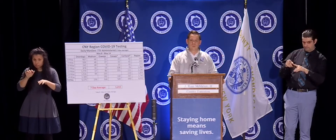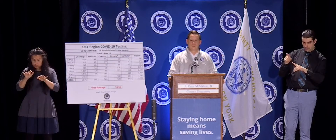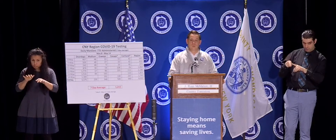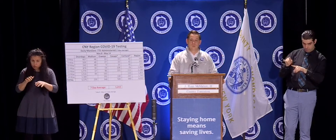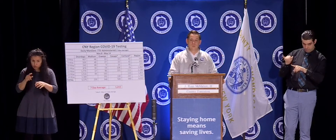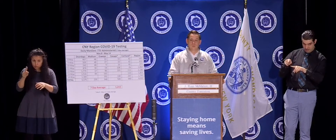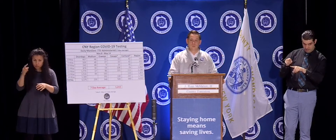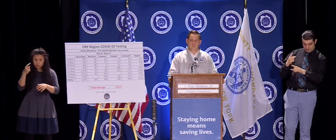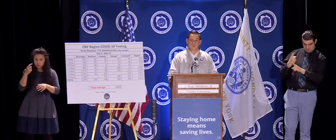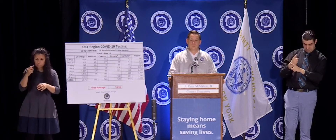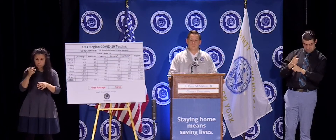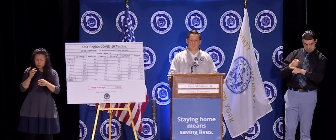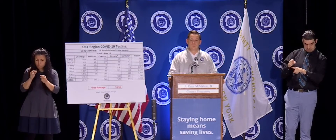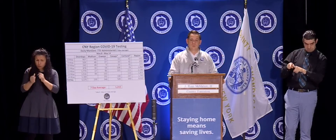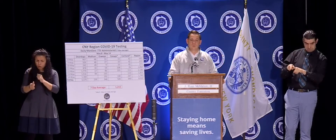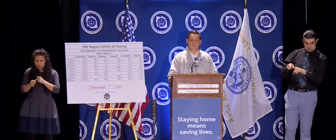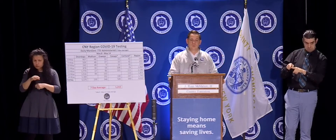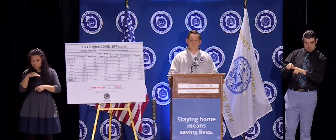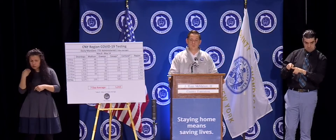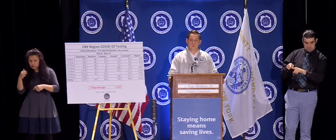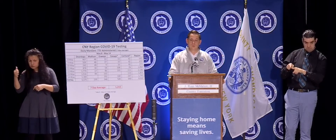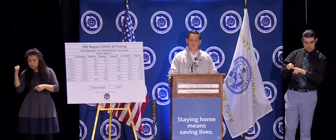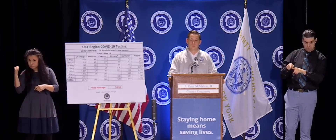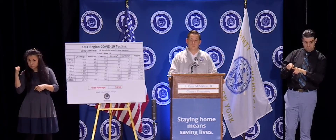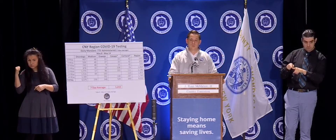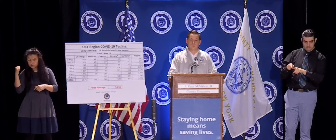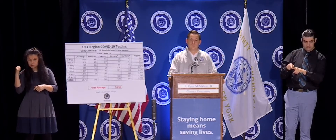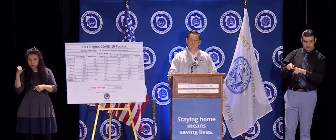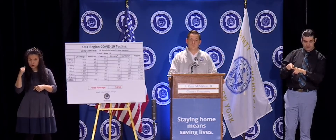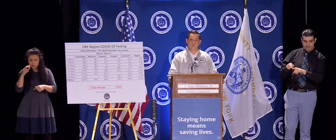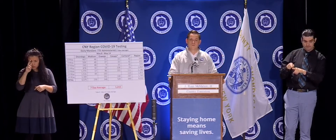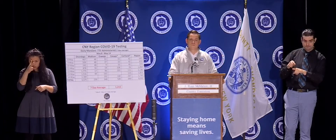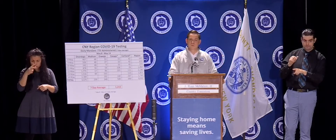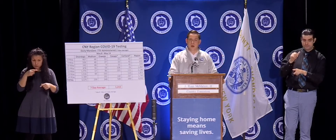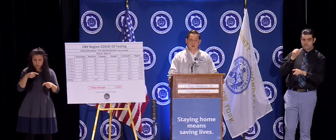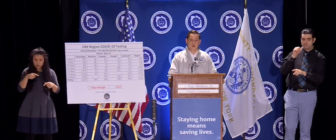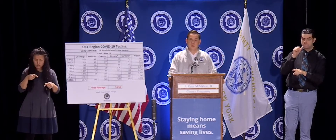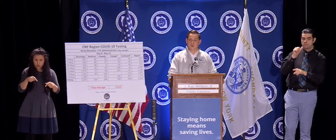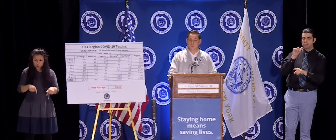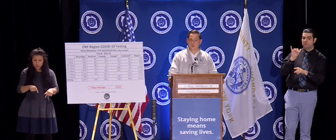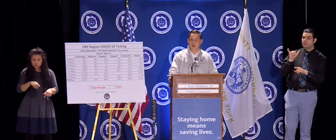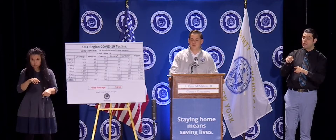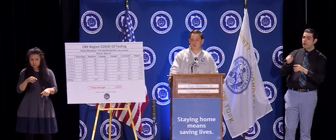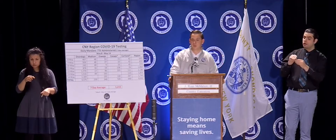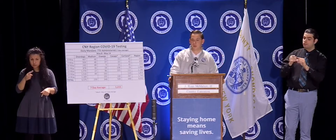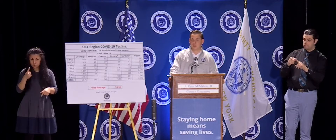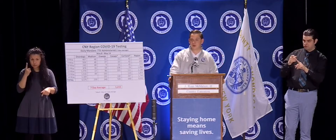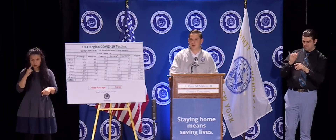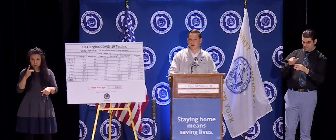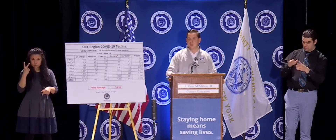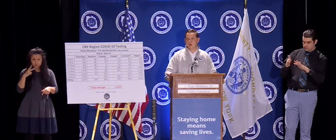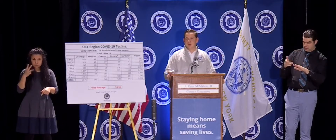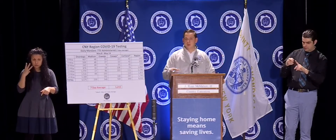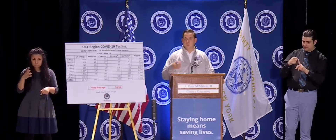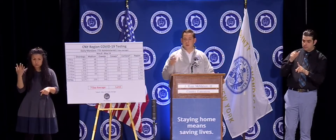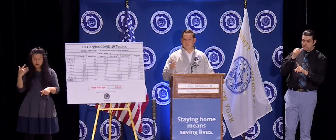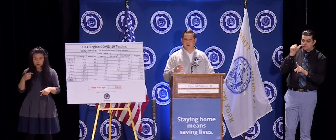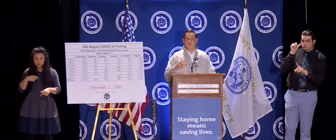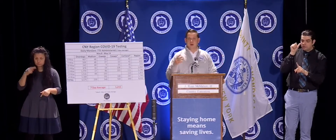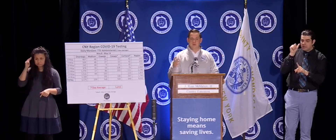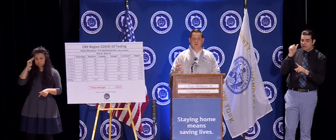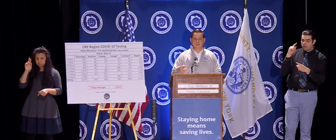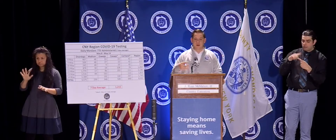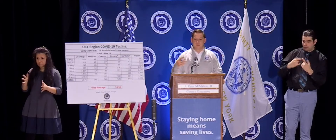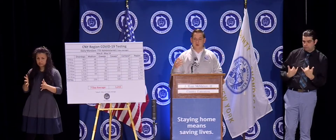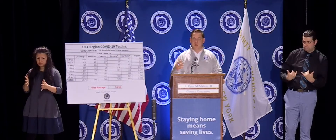between now and yesterday at 3 o'clock, or could their numbers be a few days behind also? I don't know, Andrew. I'm assuming that